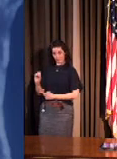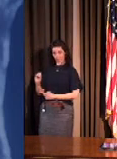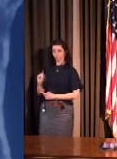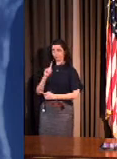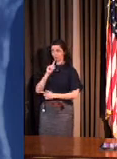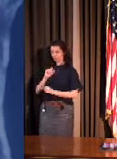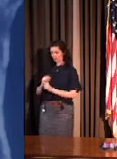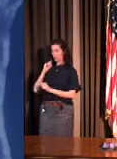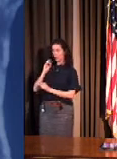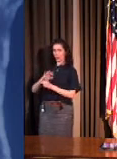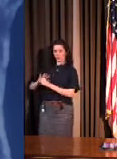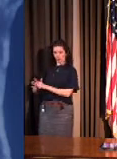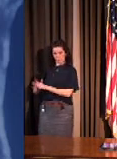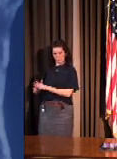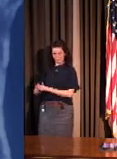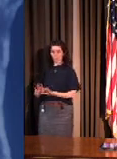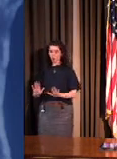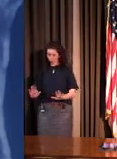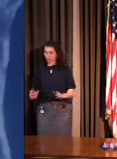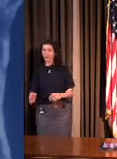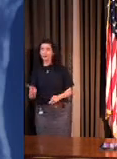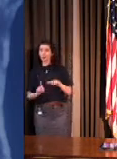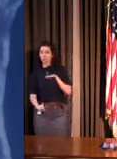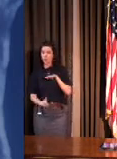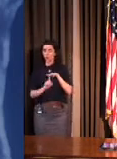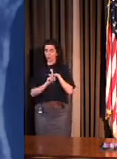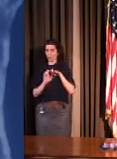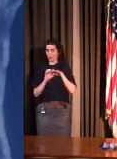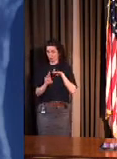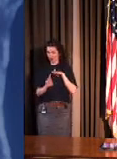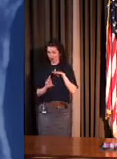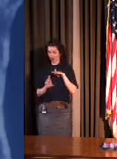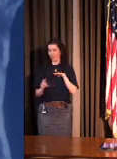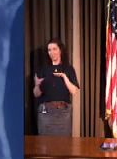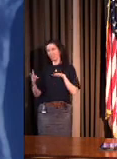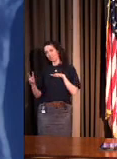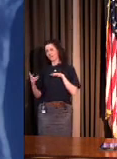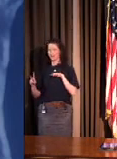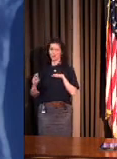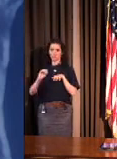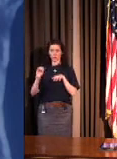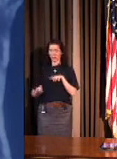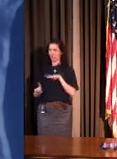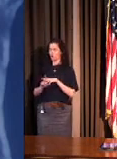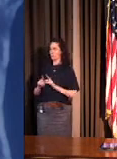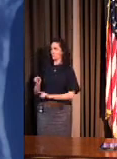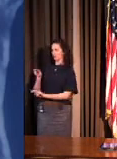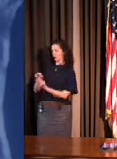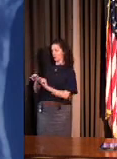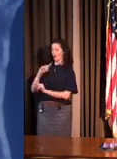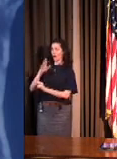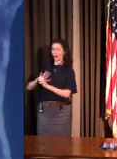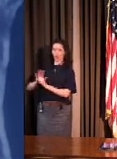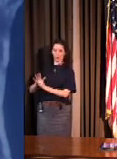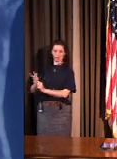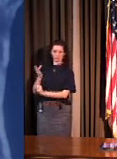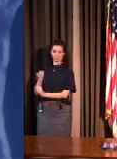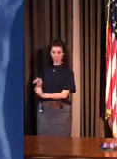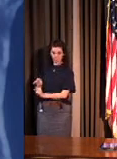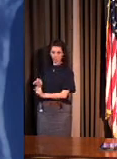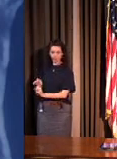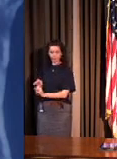an ER or a waiting room right now are there because of symptoms suggestive of COVID. It's about where